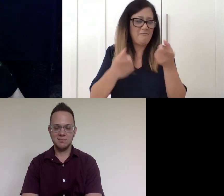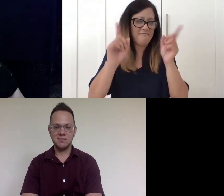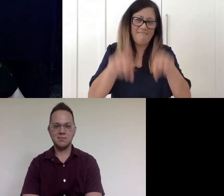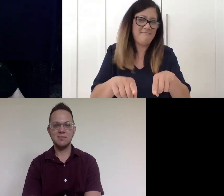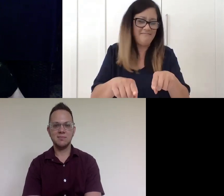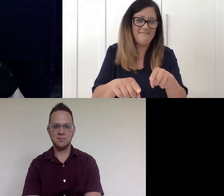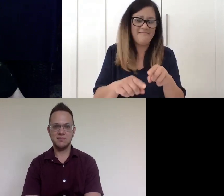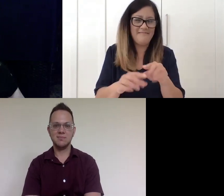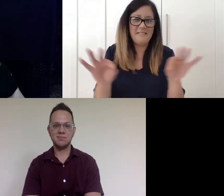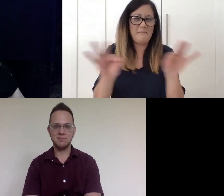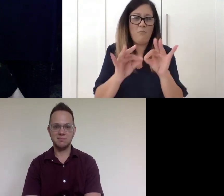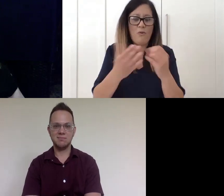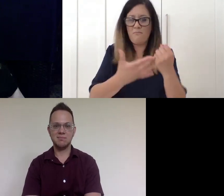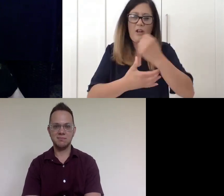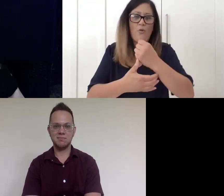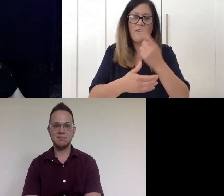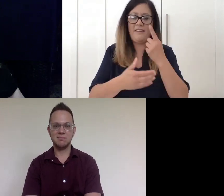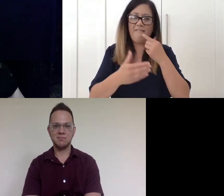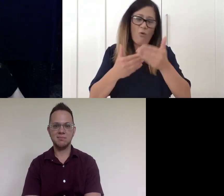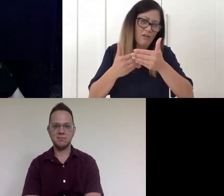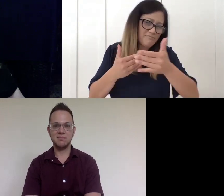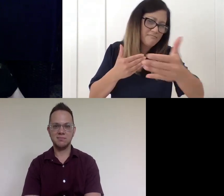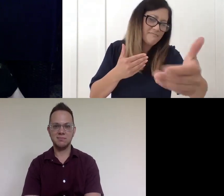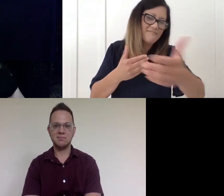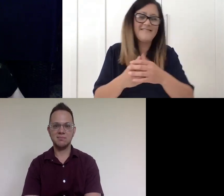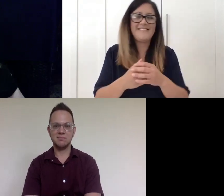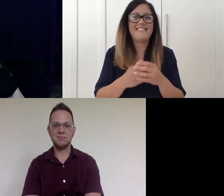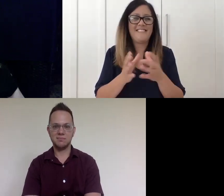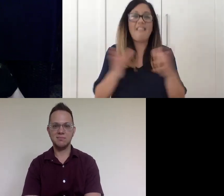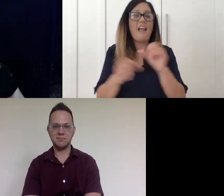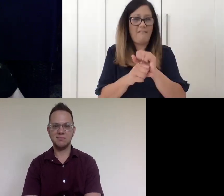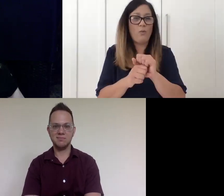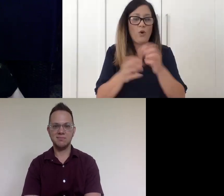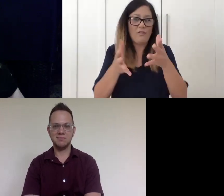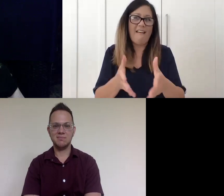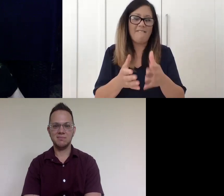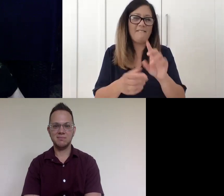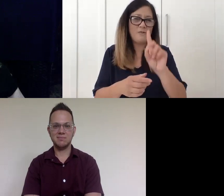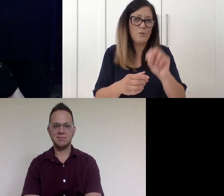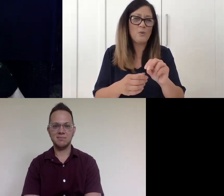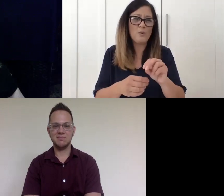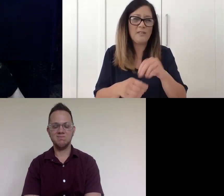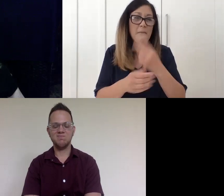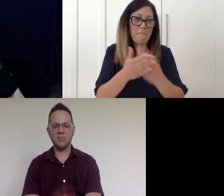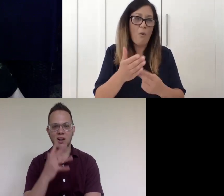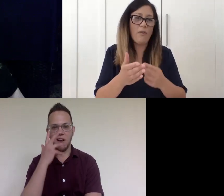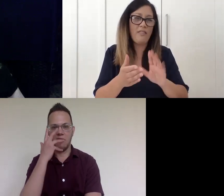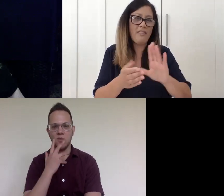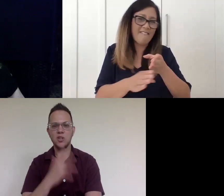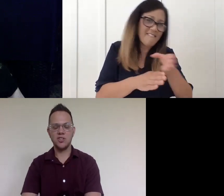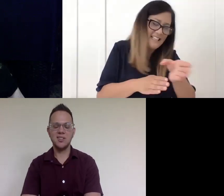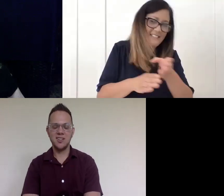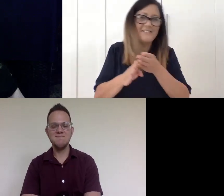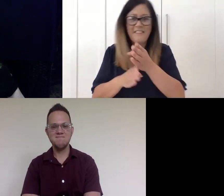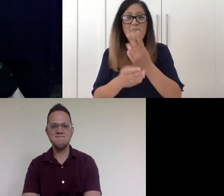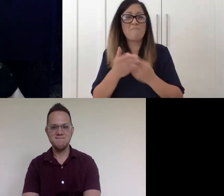etc. So I know where you're coming from. I think it's very important, and this should be a priority. And we are working